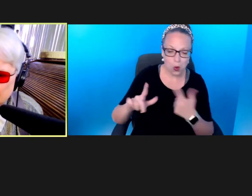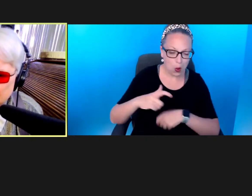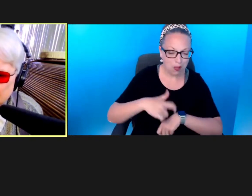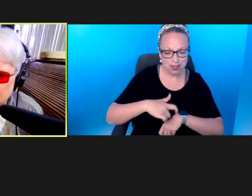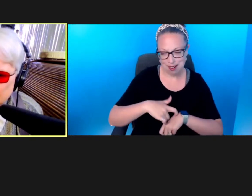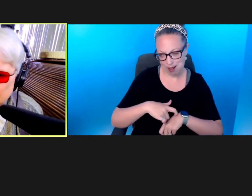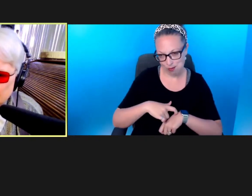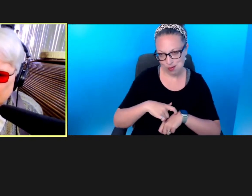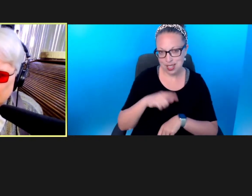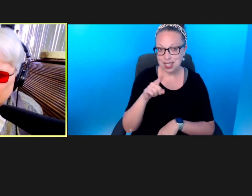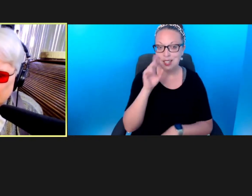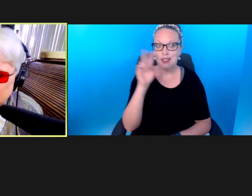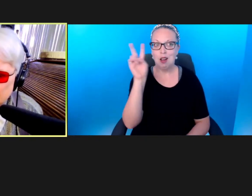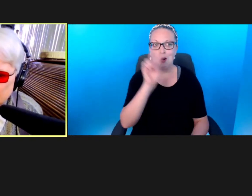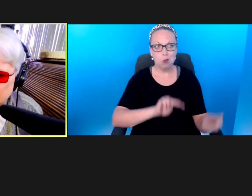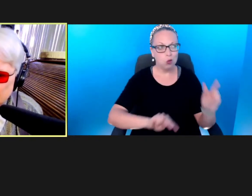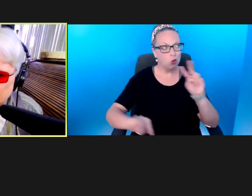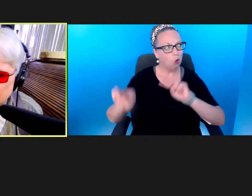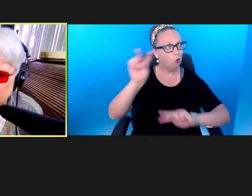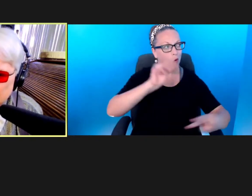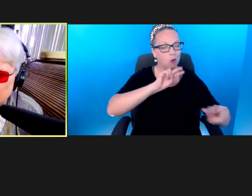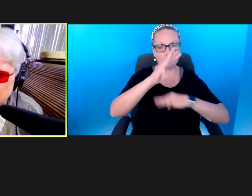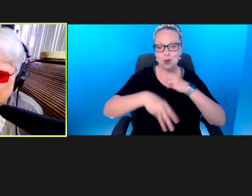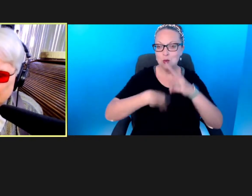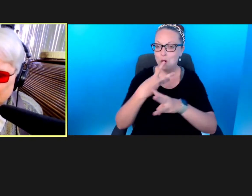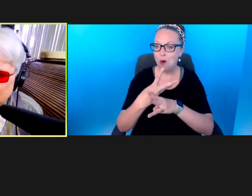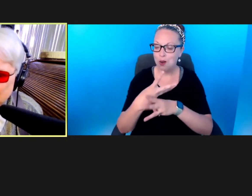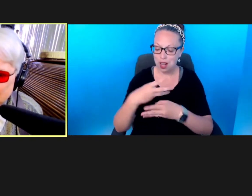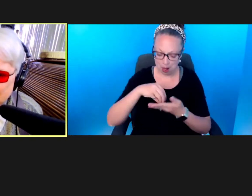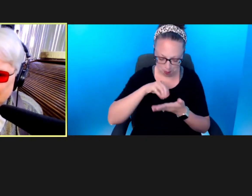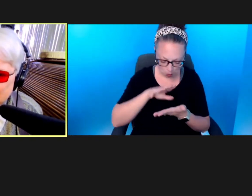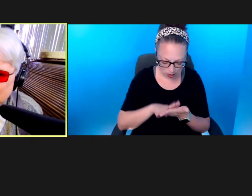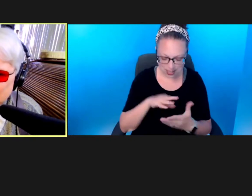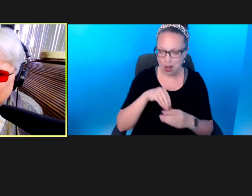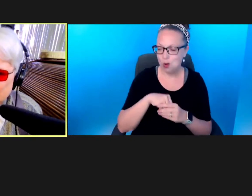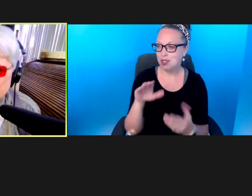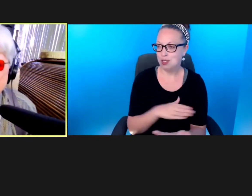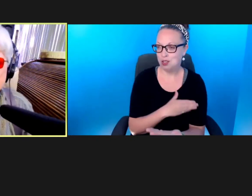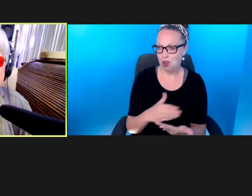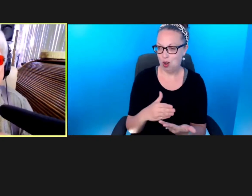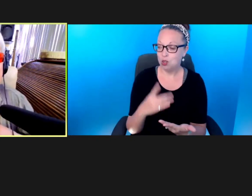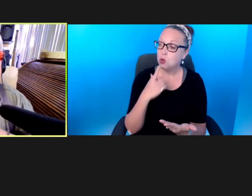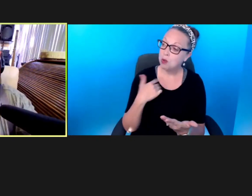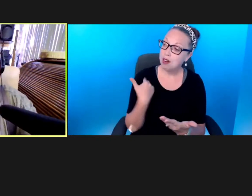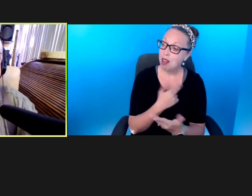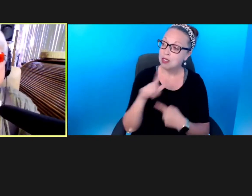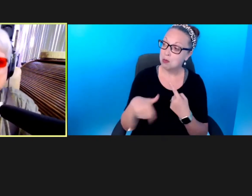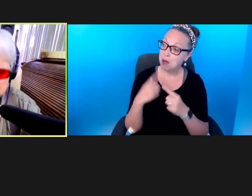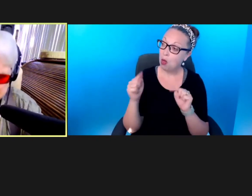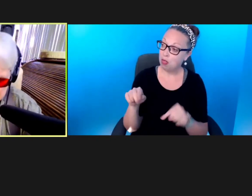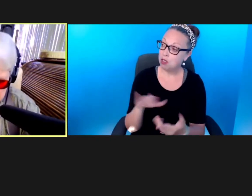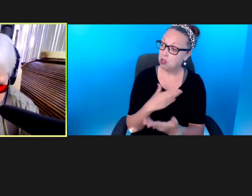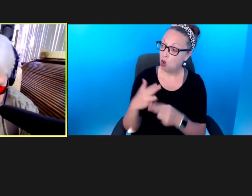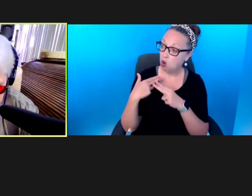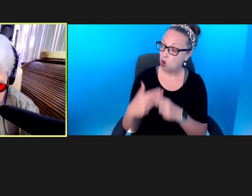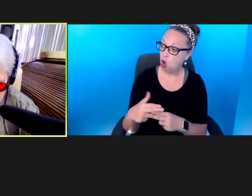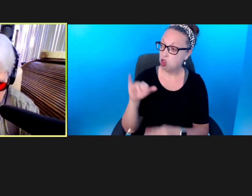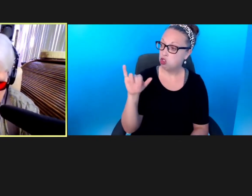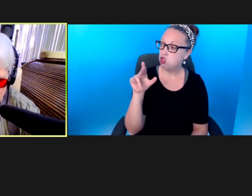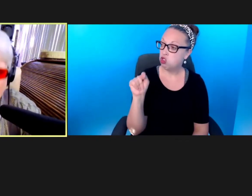he observes in the world. And tell us about this song you chose. It's called Just a